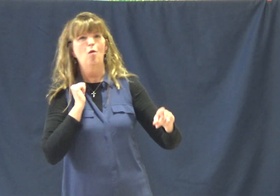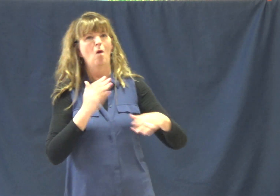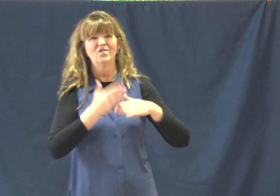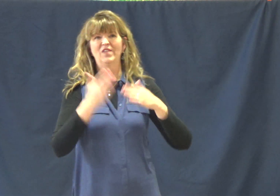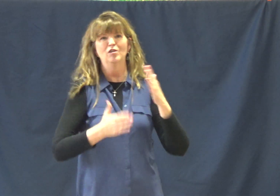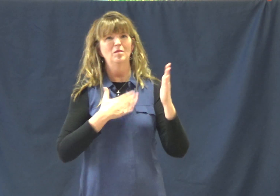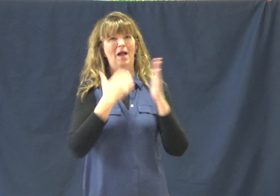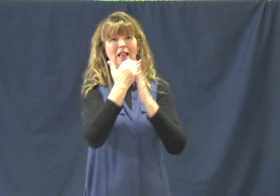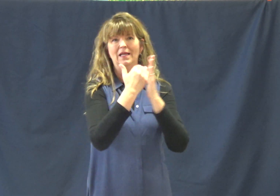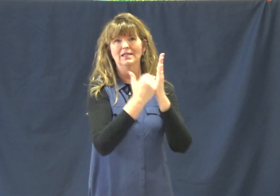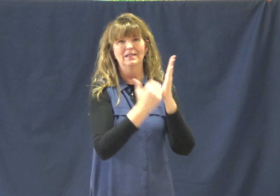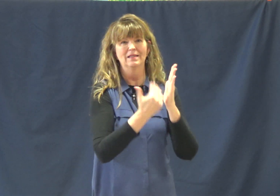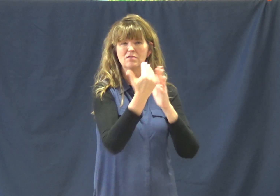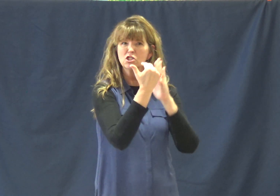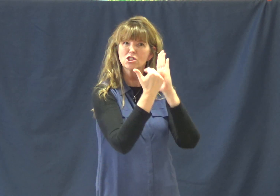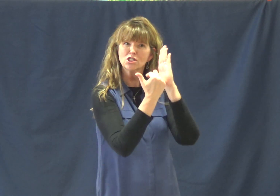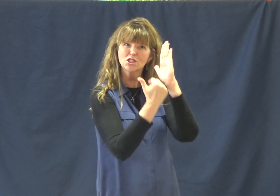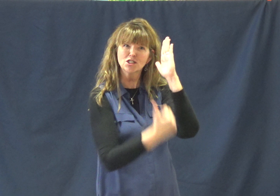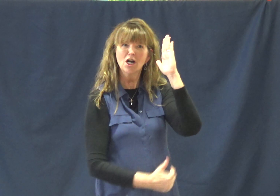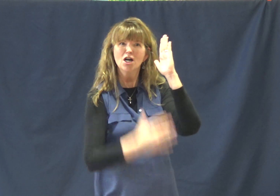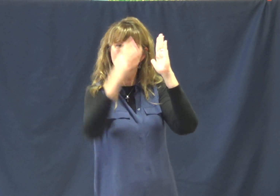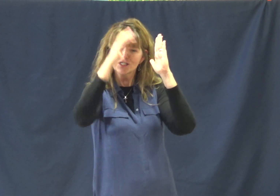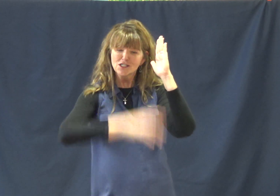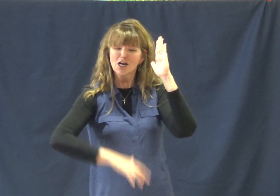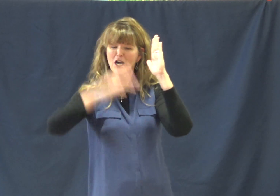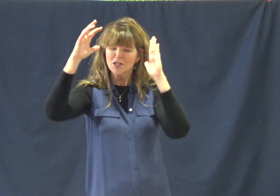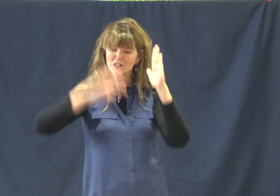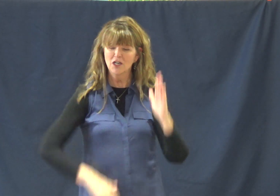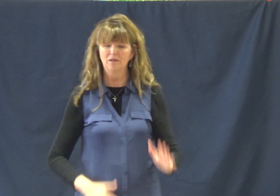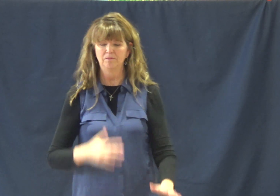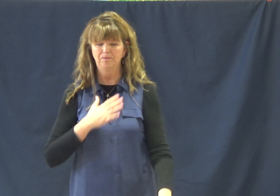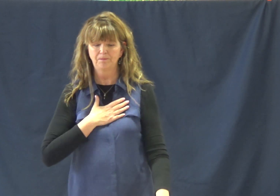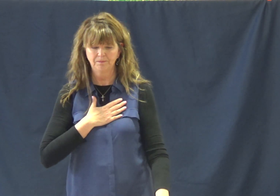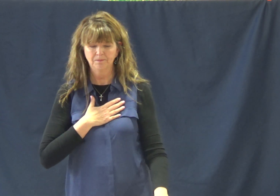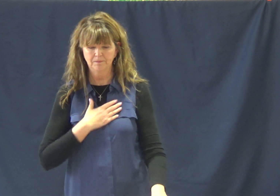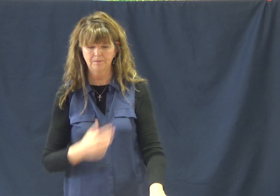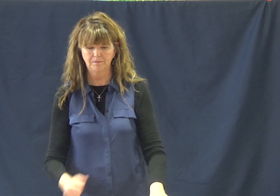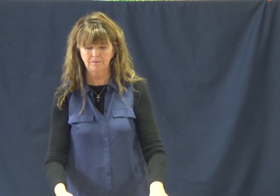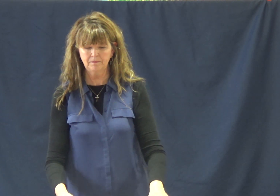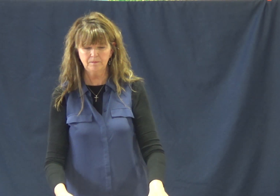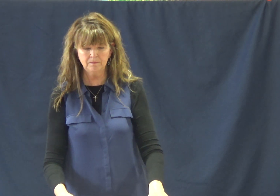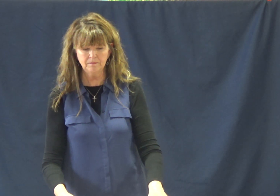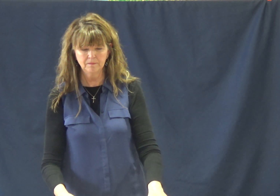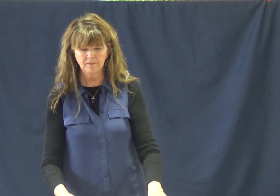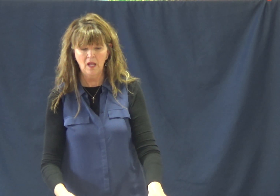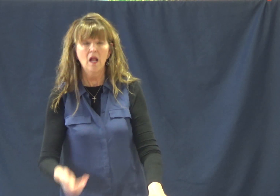He said, I won't finish my list. Oh, it would be so long, I would not be able to finish my list.